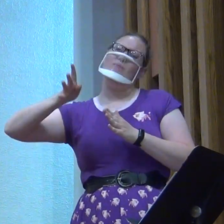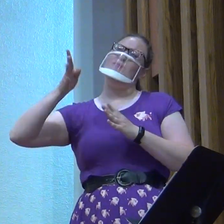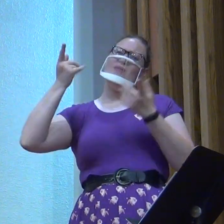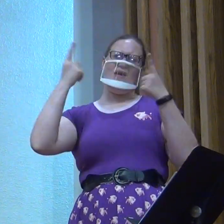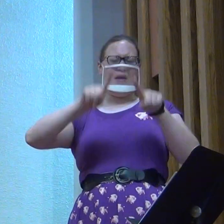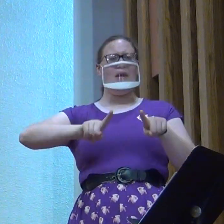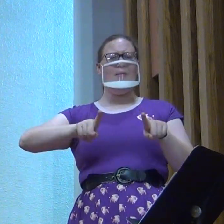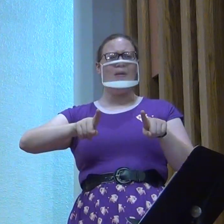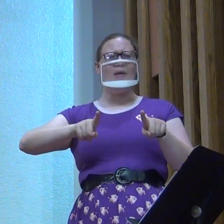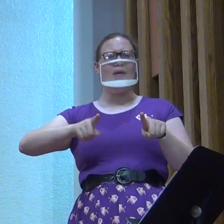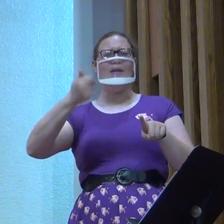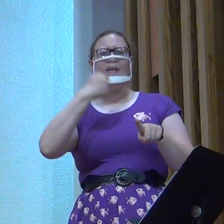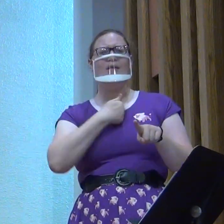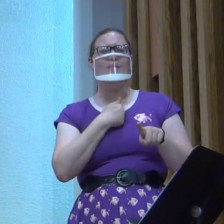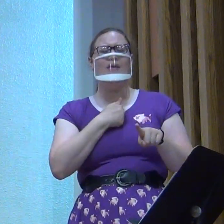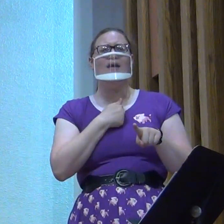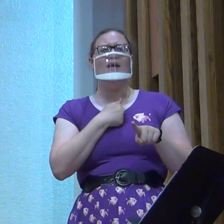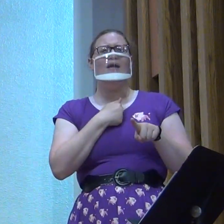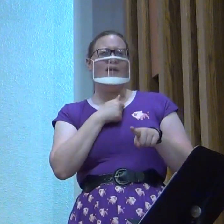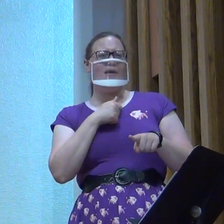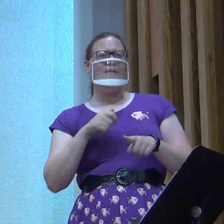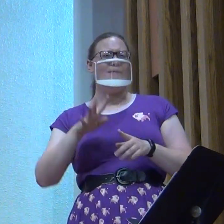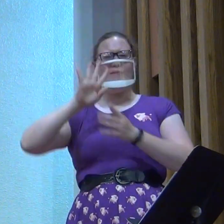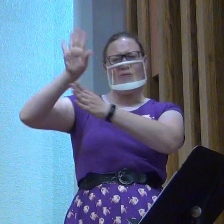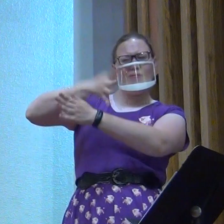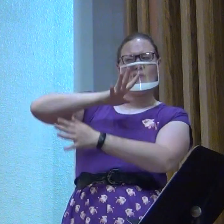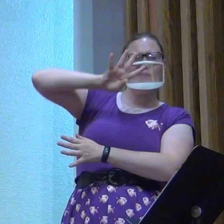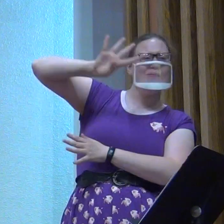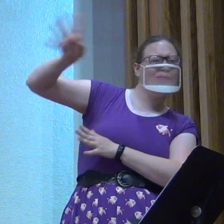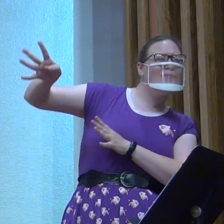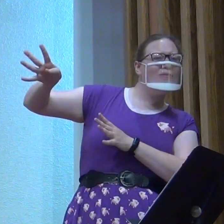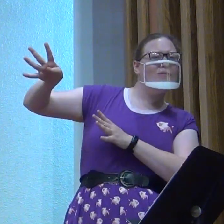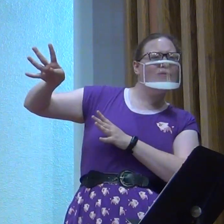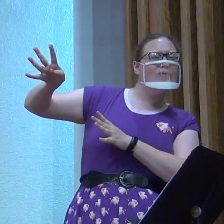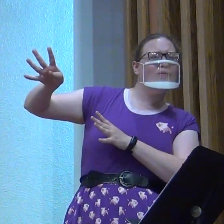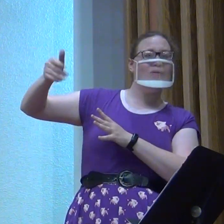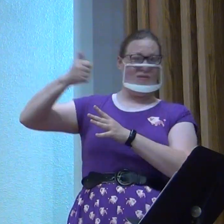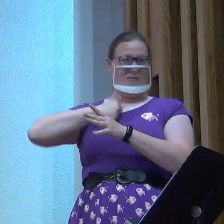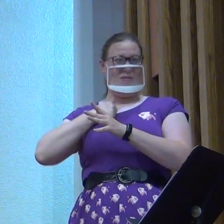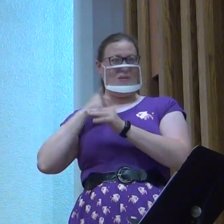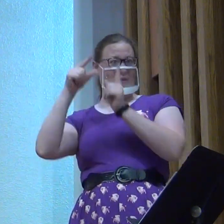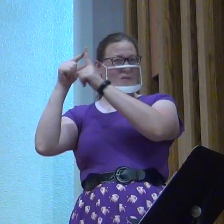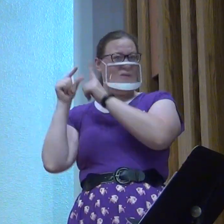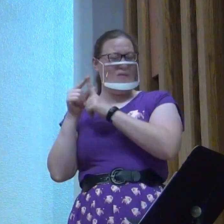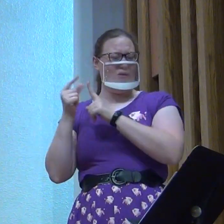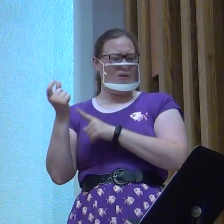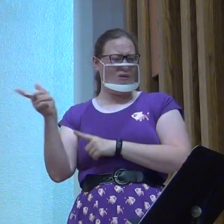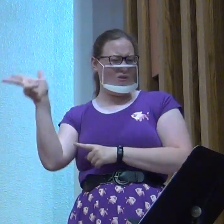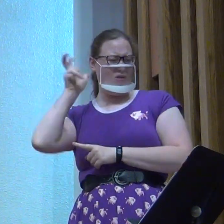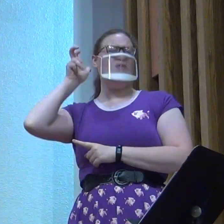to find that as I was ignoring the music, I actually heard the lyrics